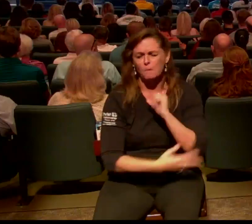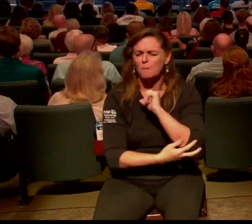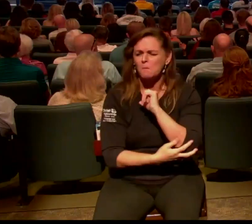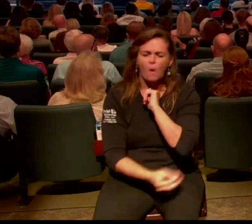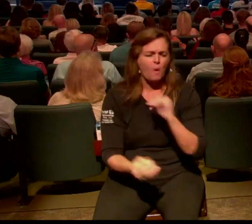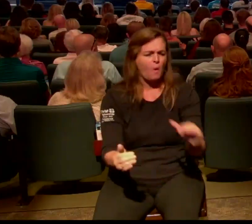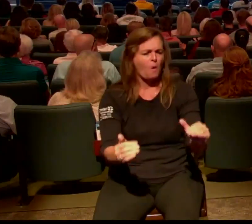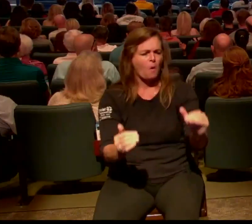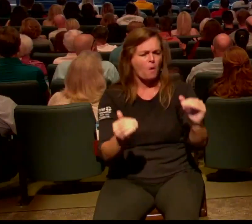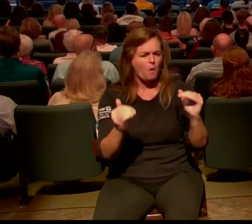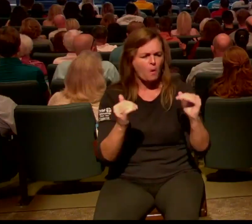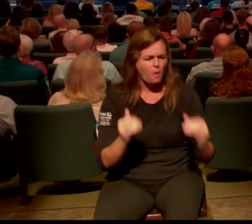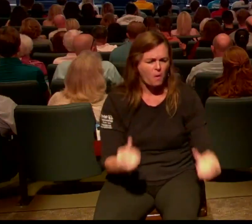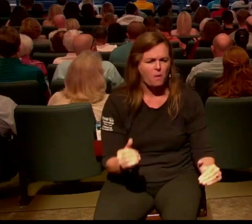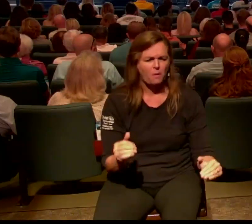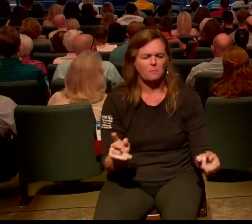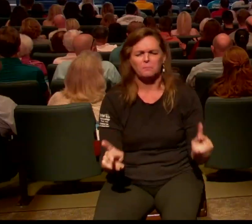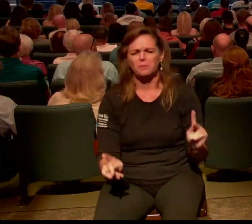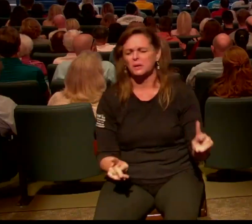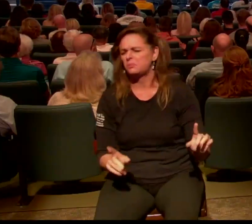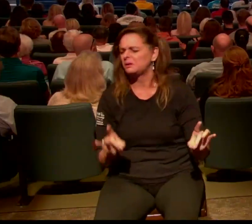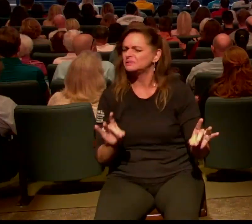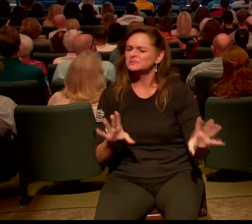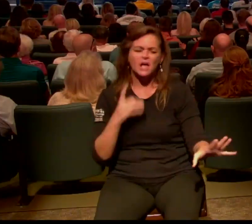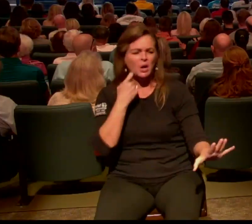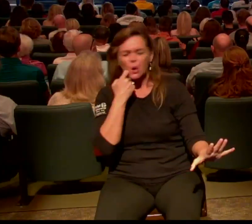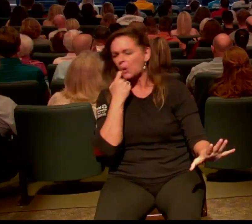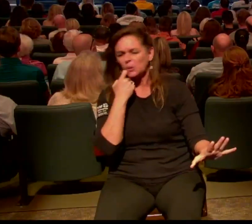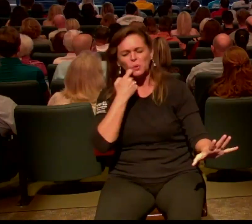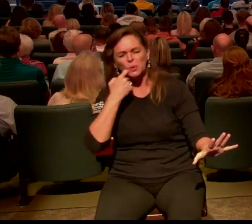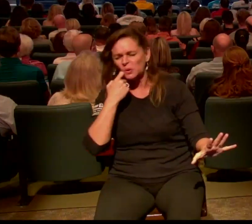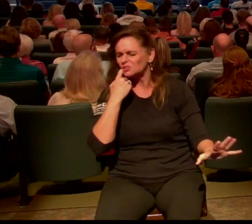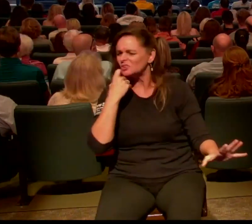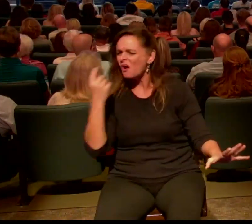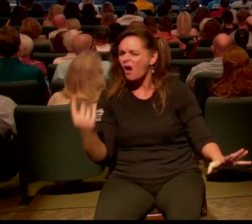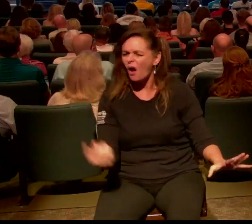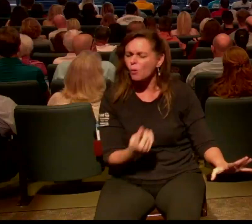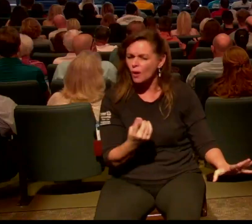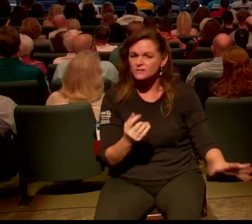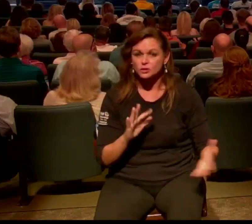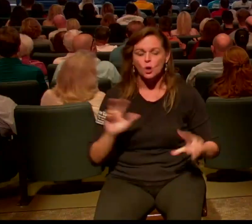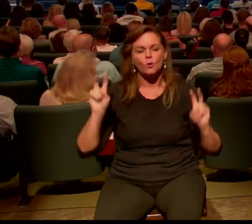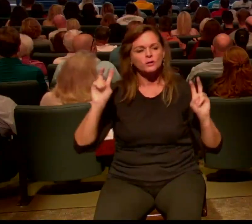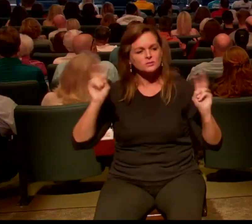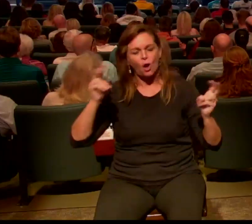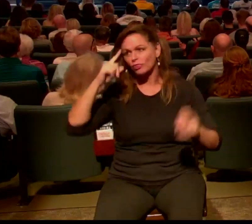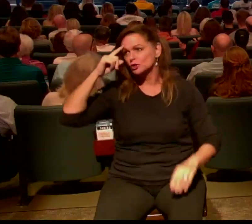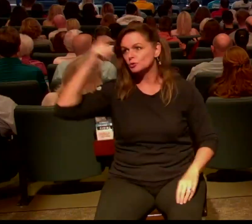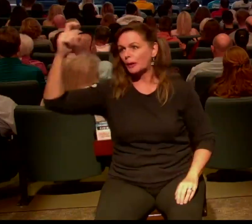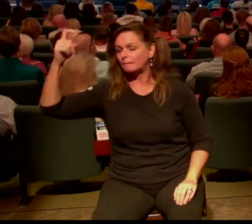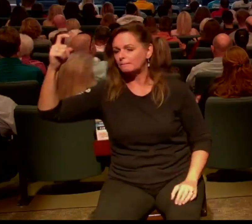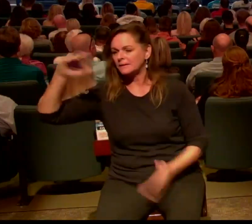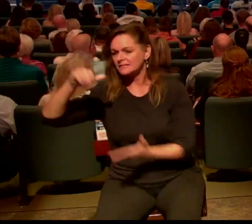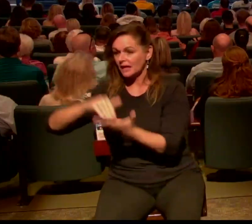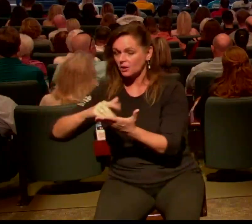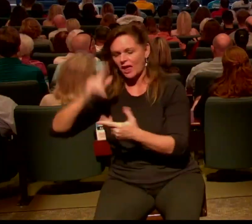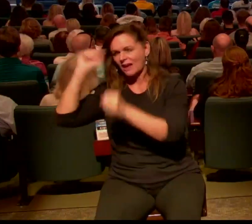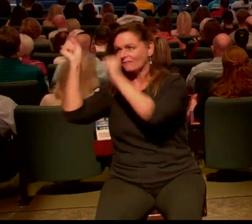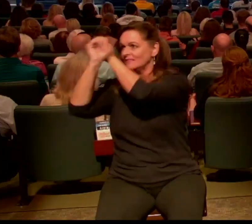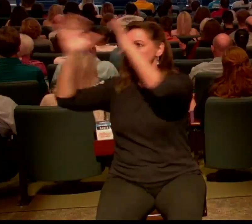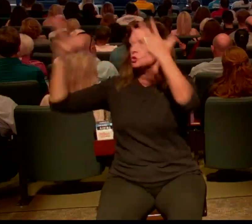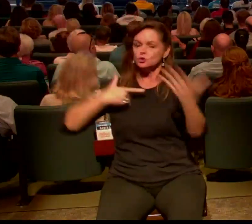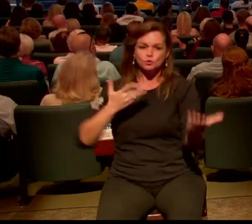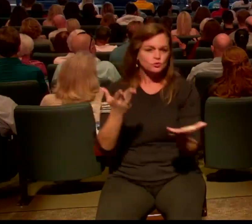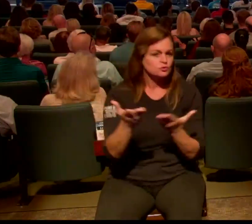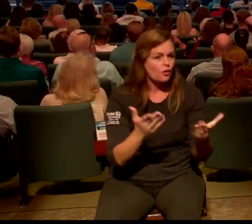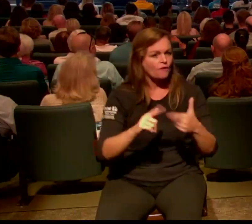the people that were so habitually hooked on drugs. And so he just had this vision of healing and serving and